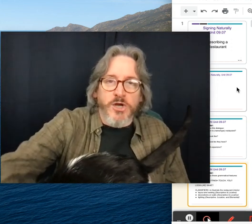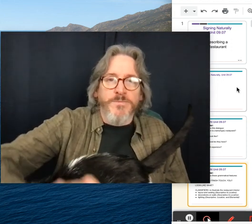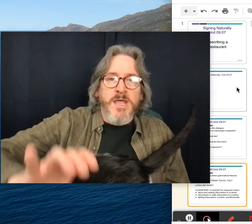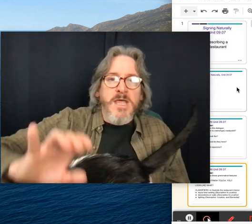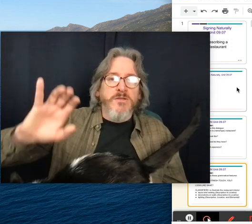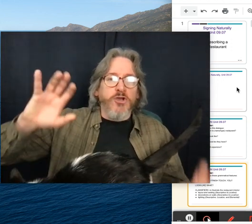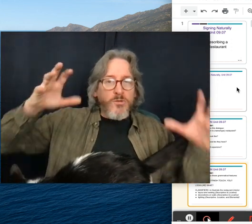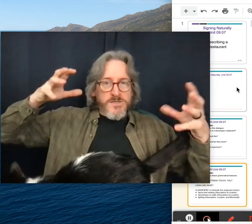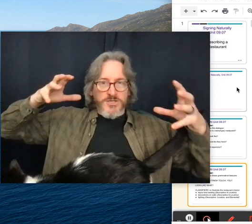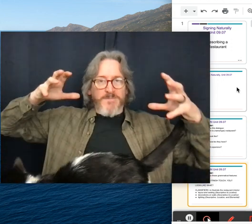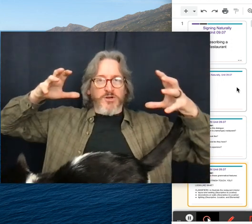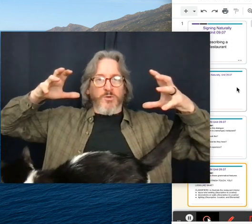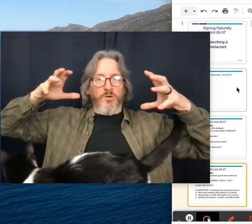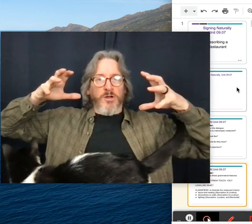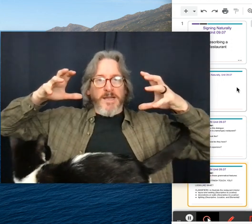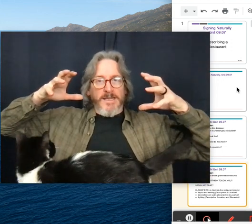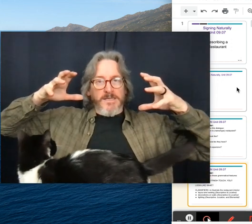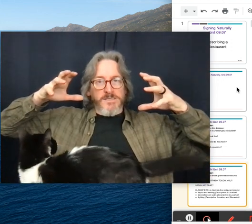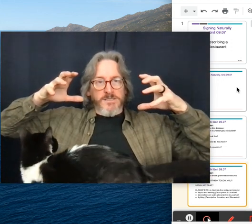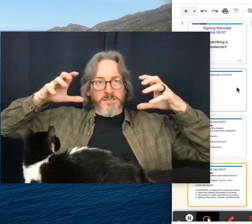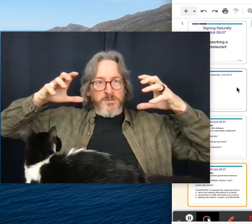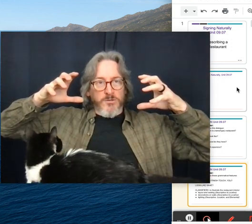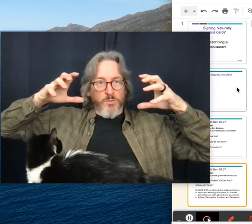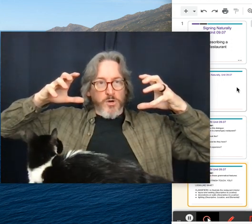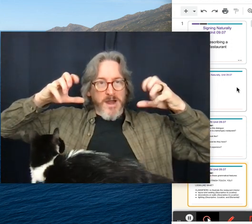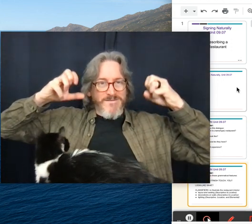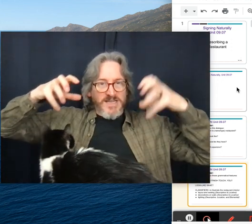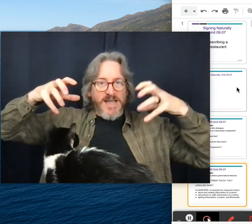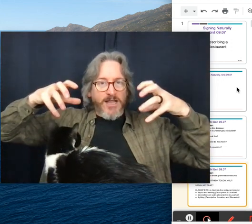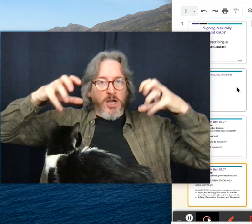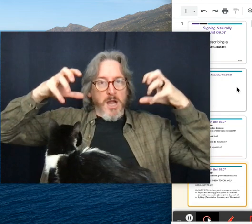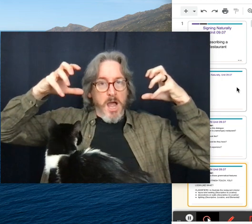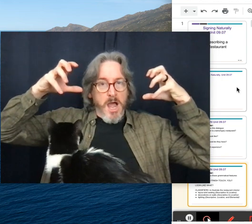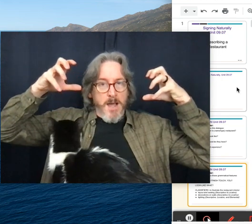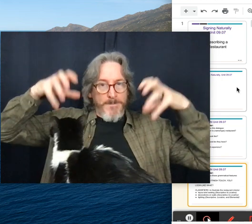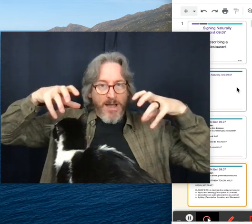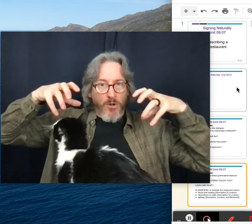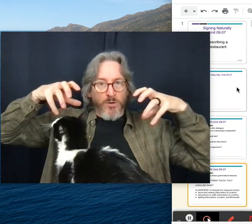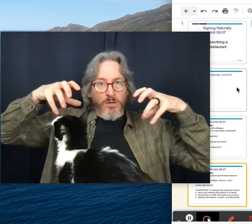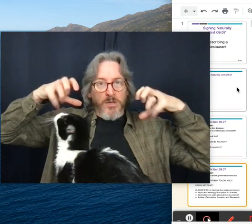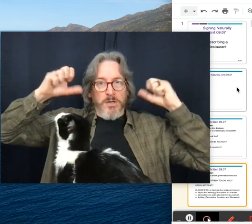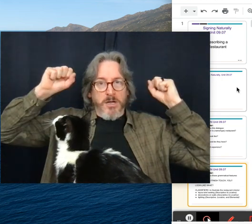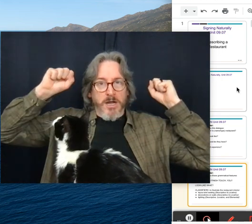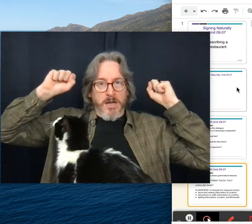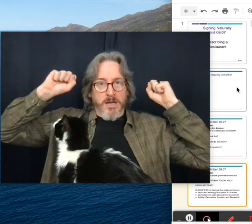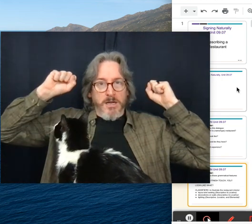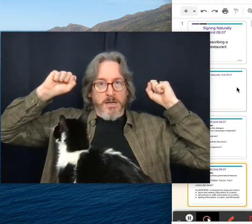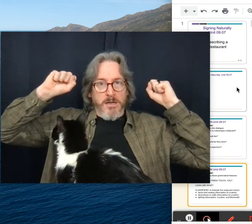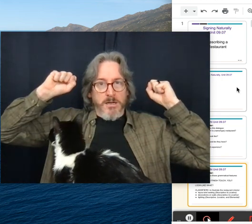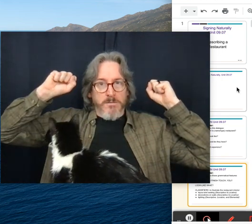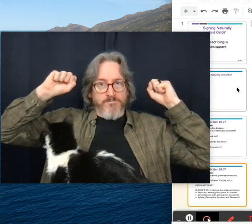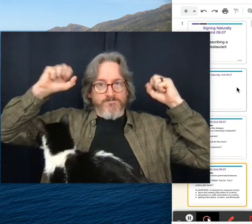Okay, so the goals of the chapter is we're having a dialogue